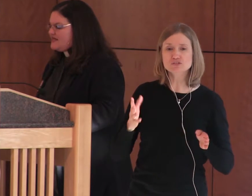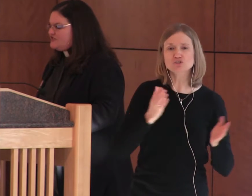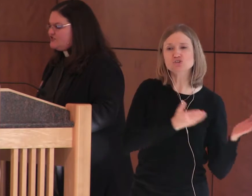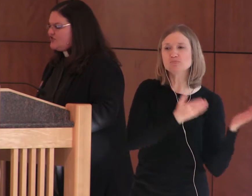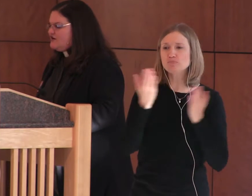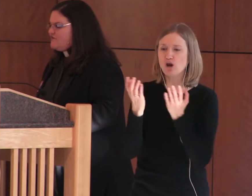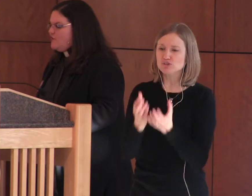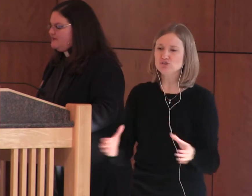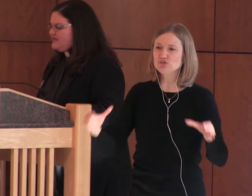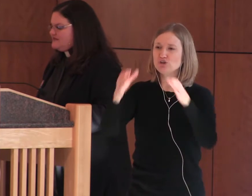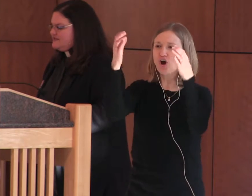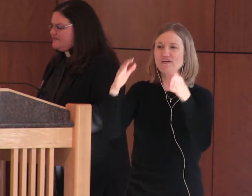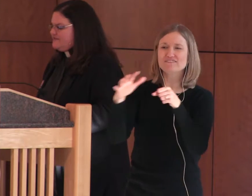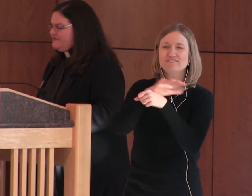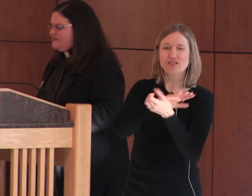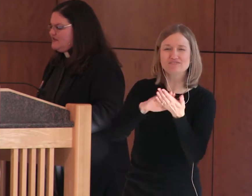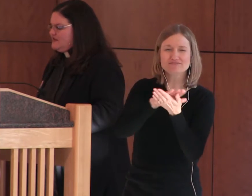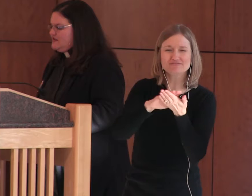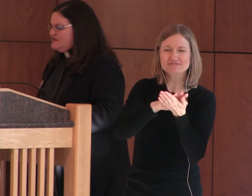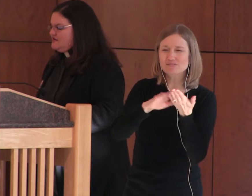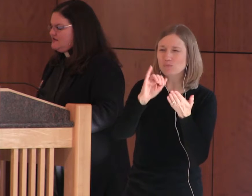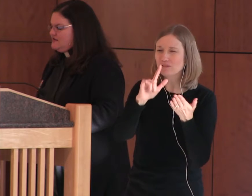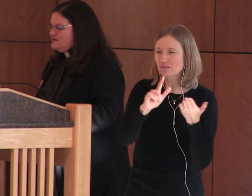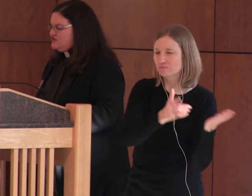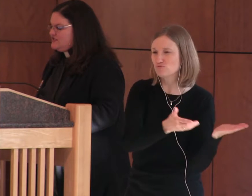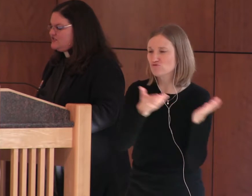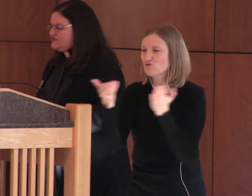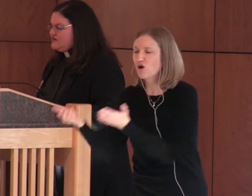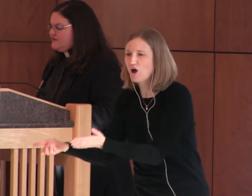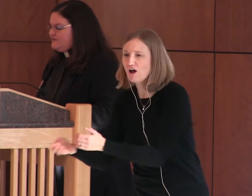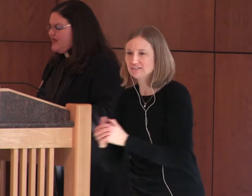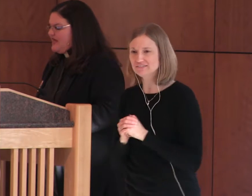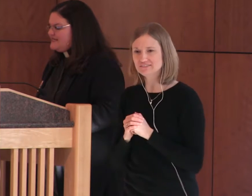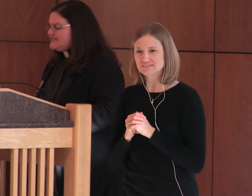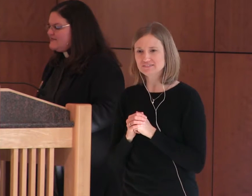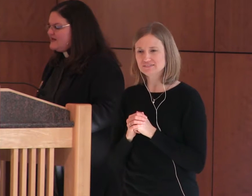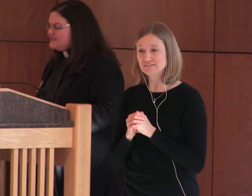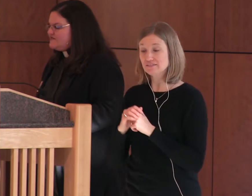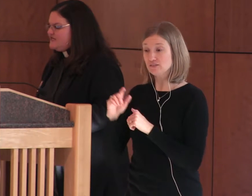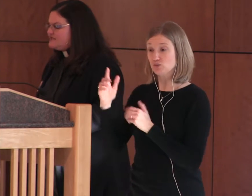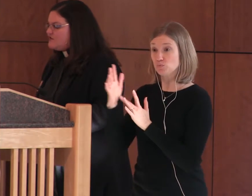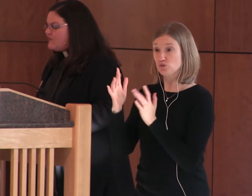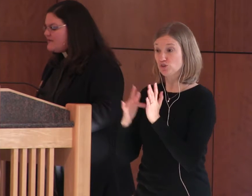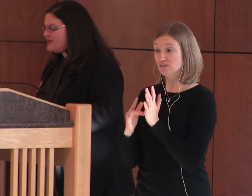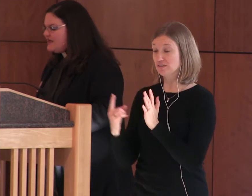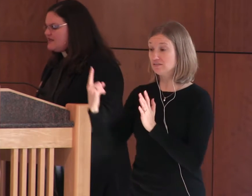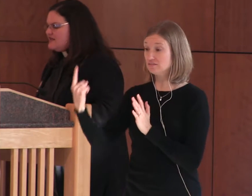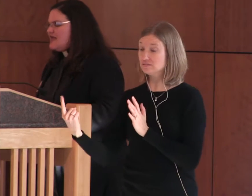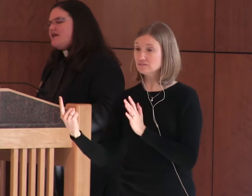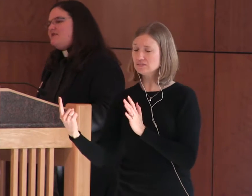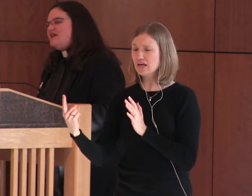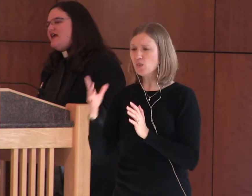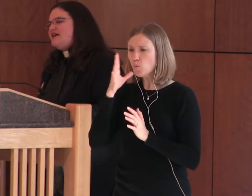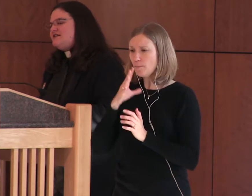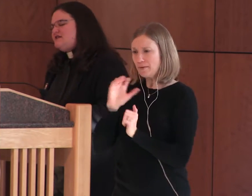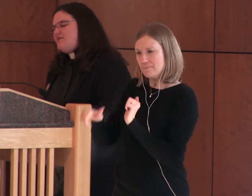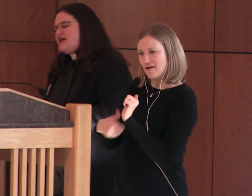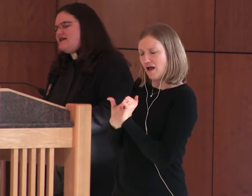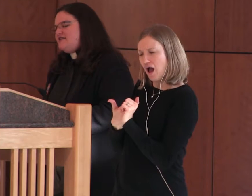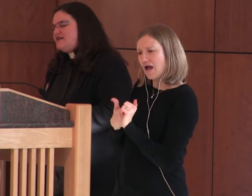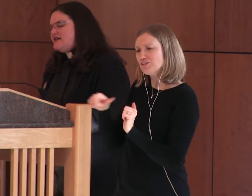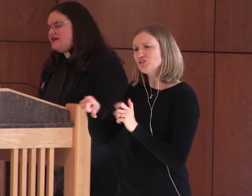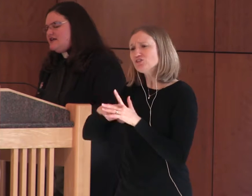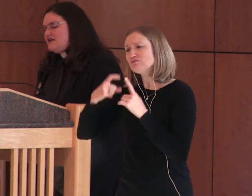an alabaster jar of ointment. She stood behind him at his feet, weeping, and began